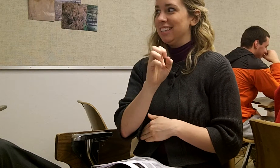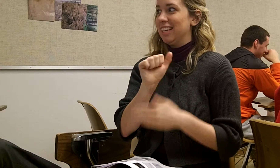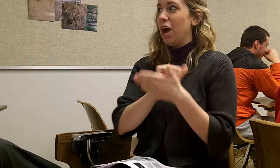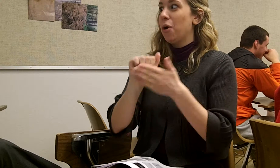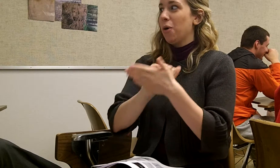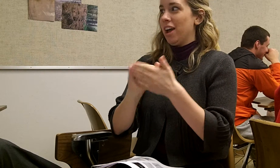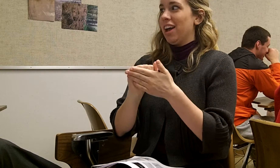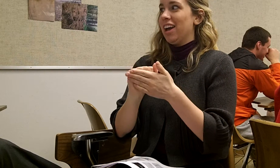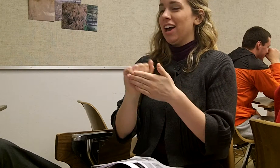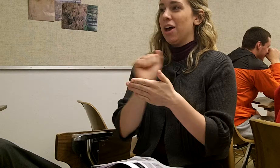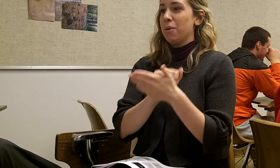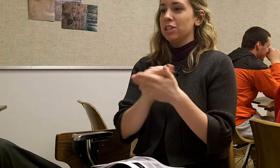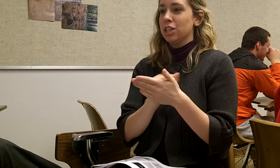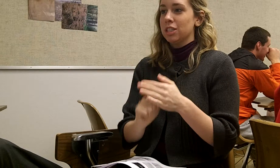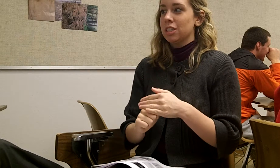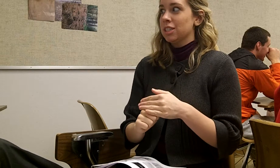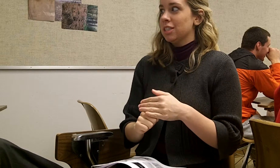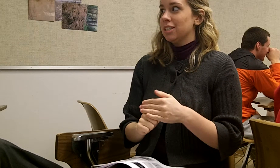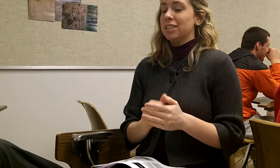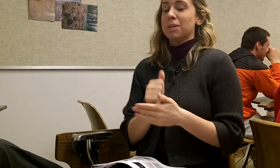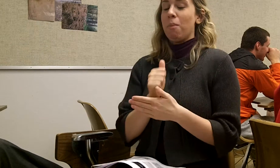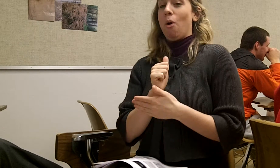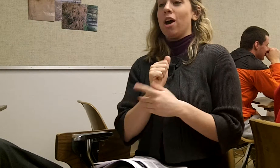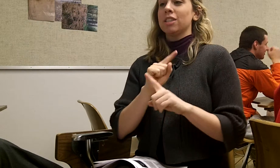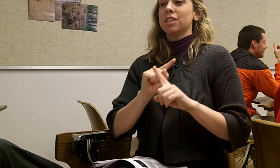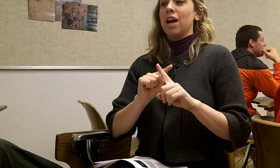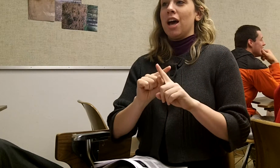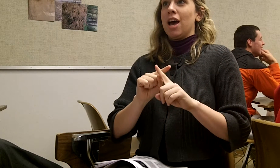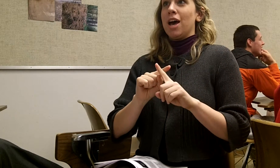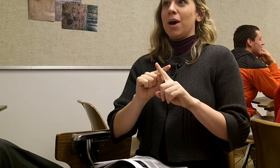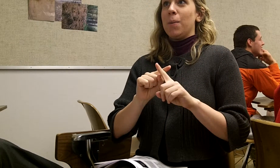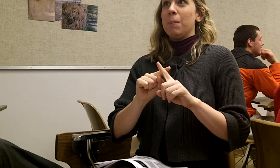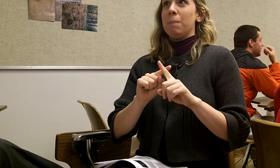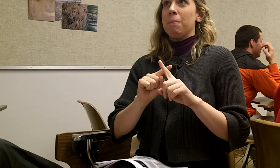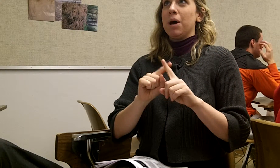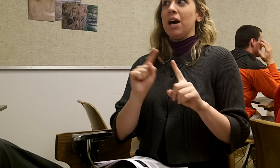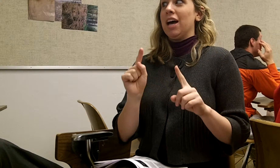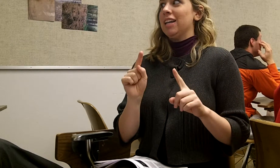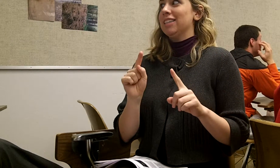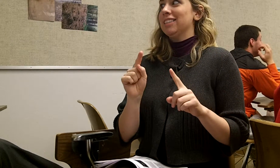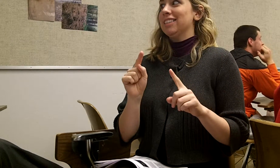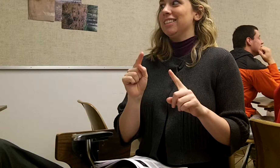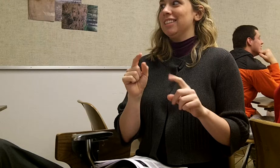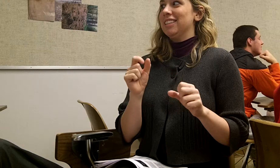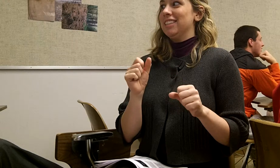It's like, dear God, I mean, it struck fear into my heart, like I should write badly whatever he had up there, because it was about to